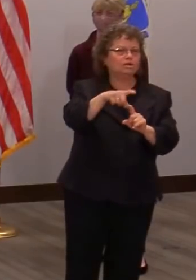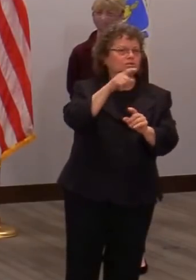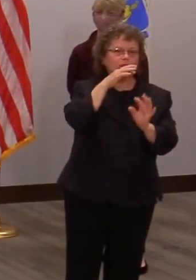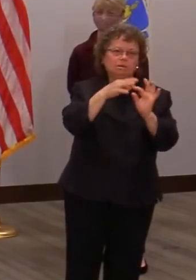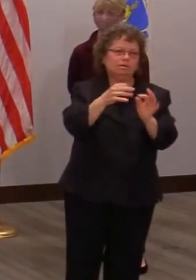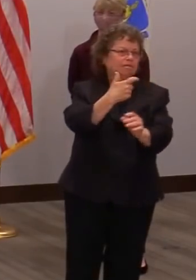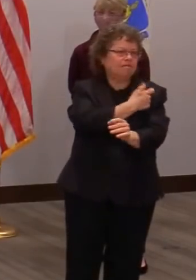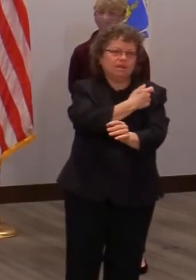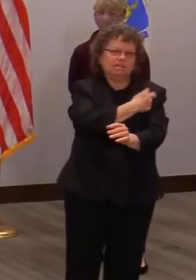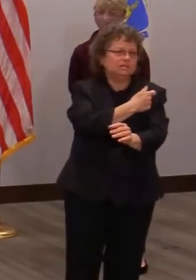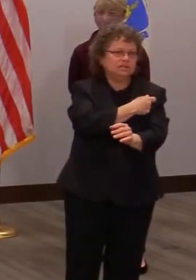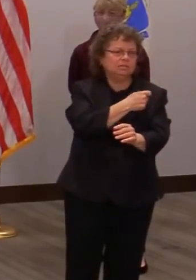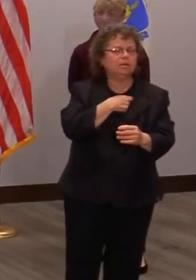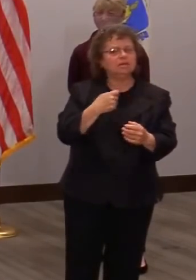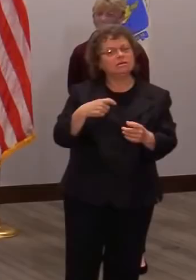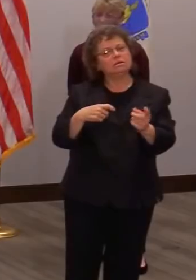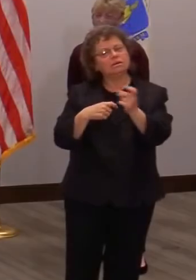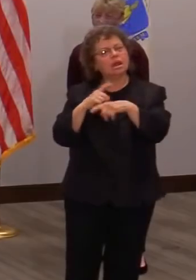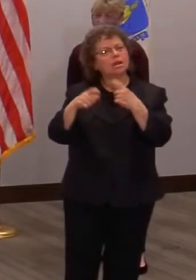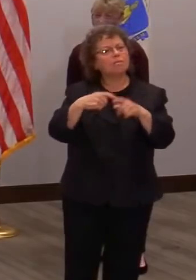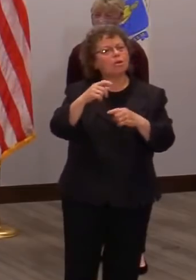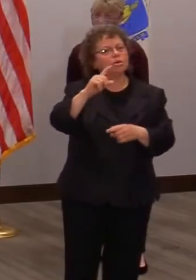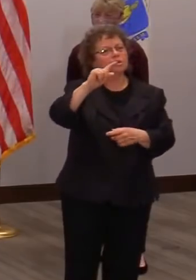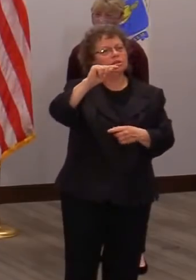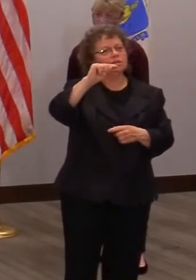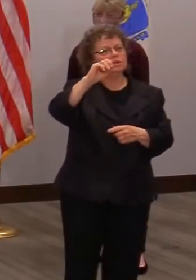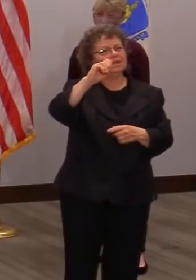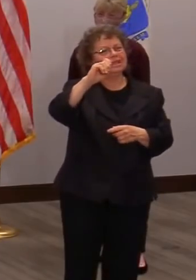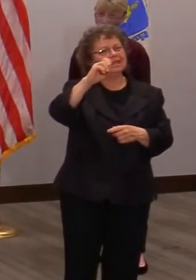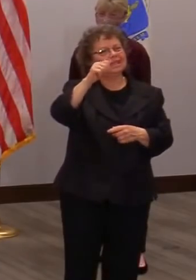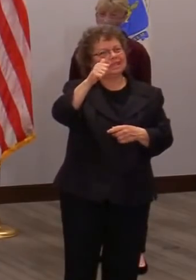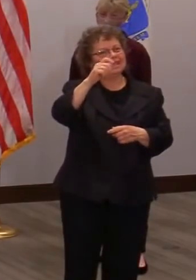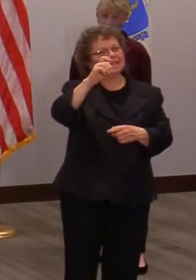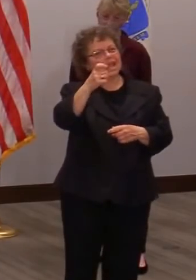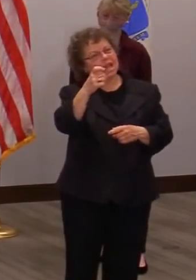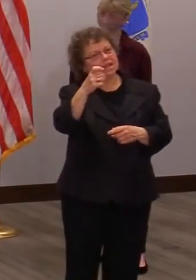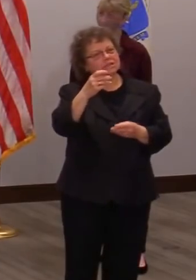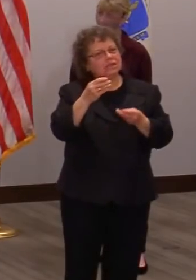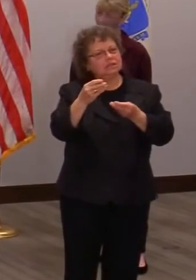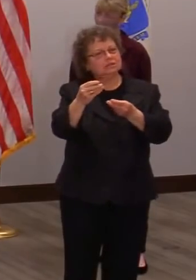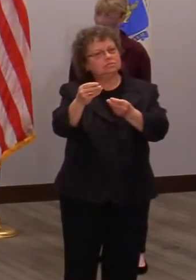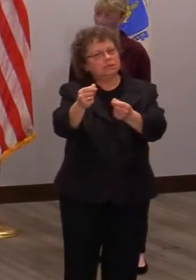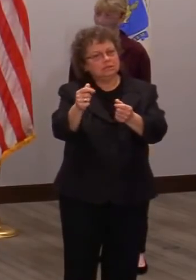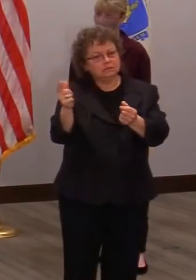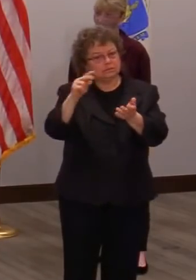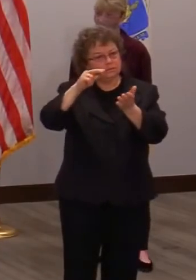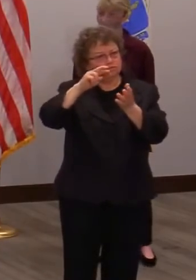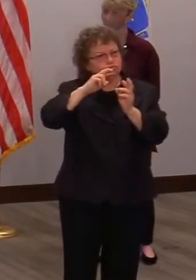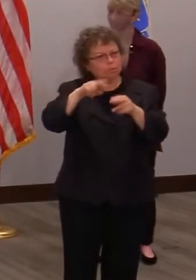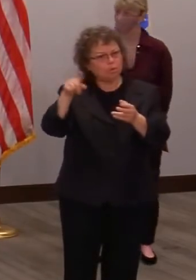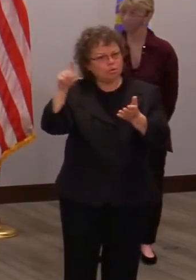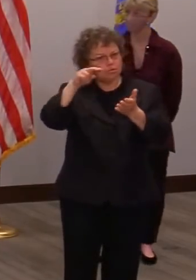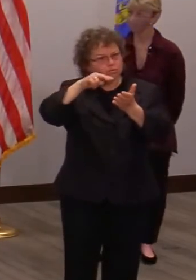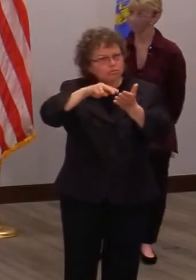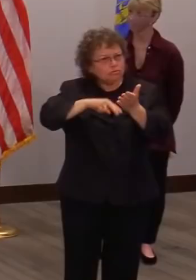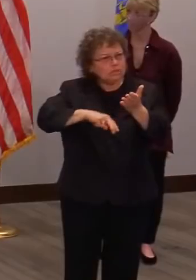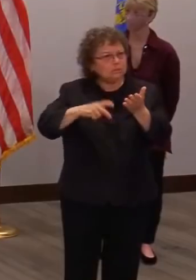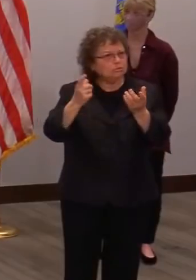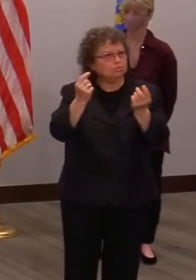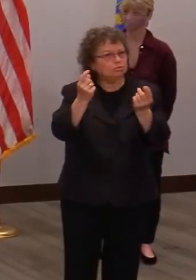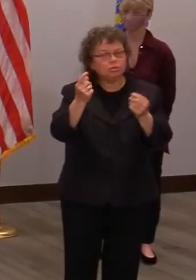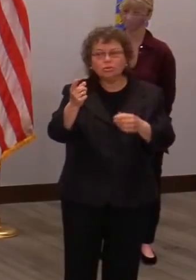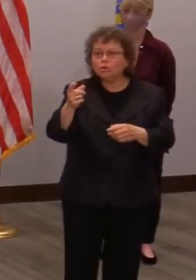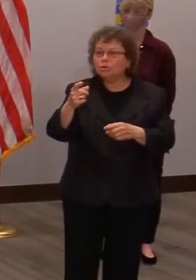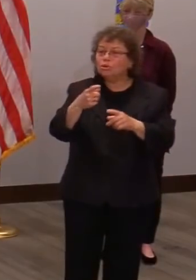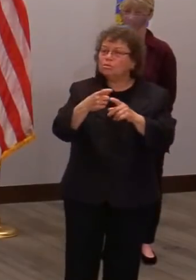tax expenditure they should report? Have you read it? Have you thought about it? Are you going to take some action? Are you talking about the one that was done